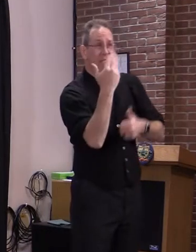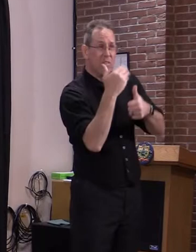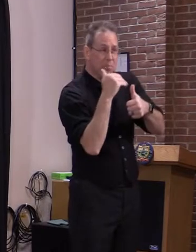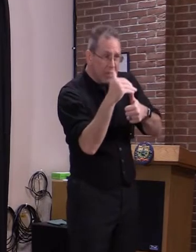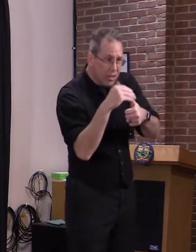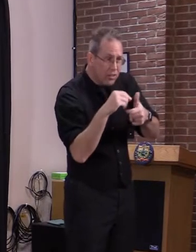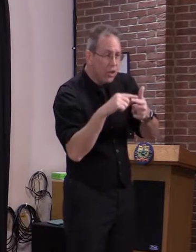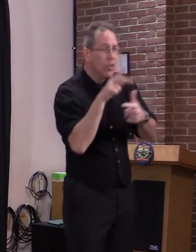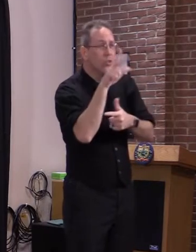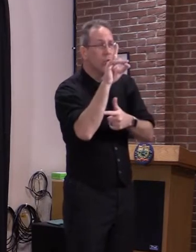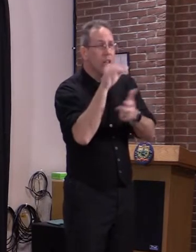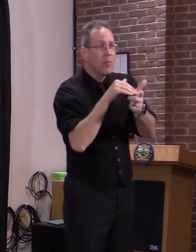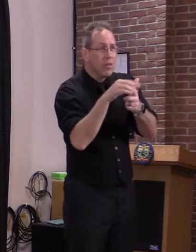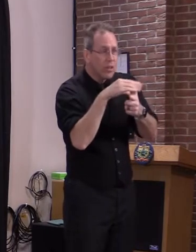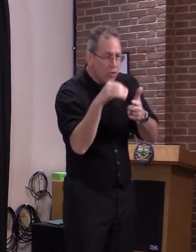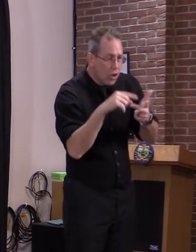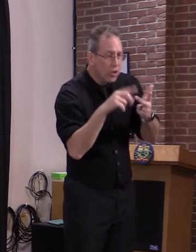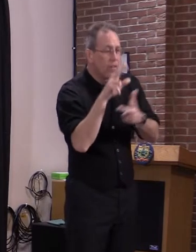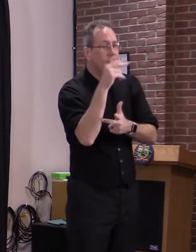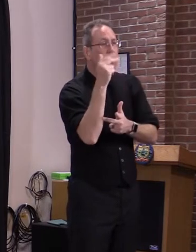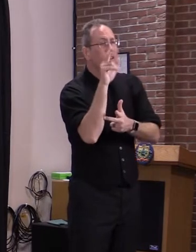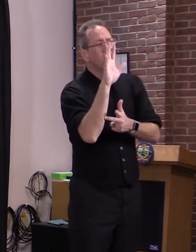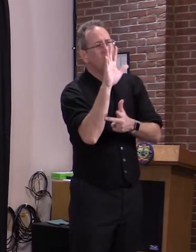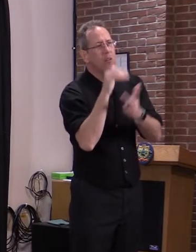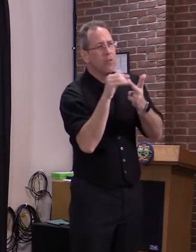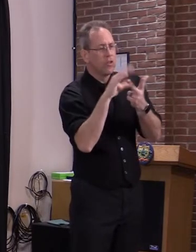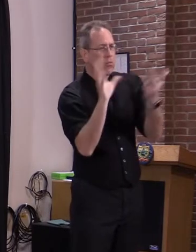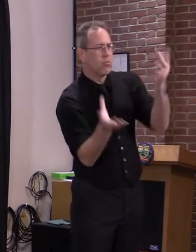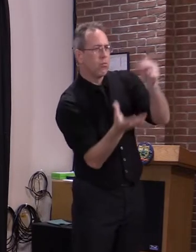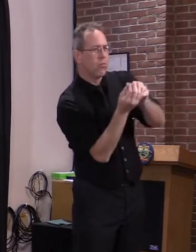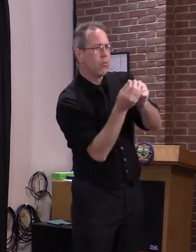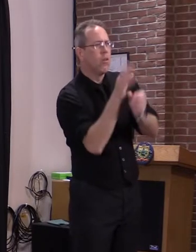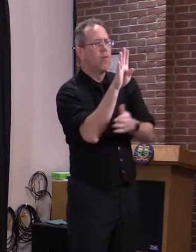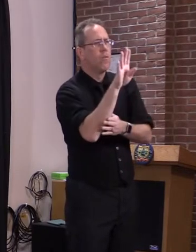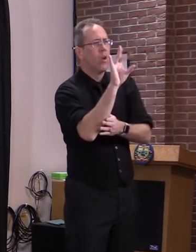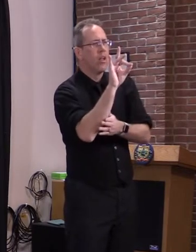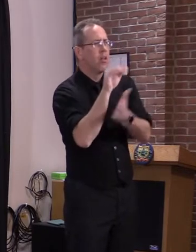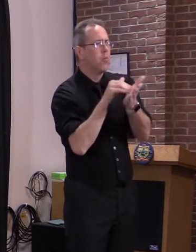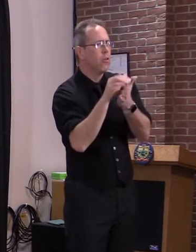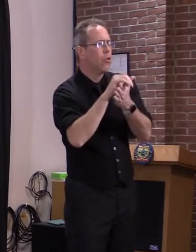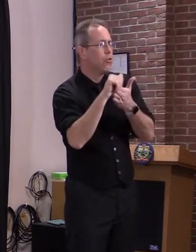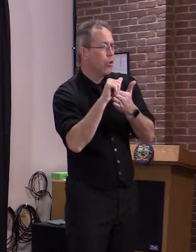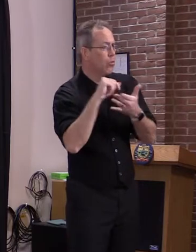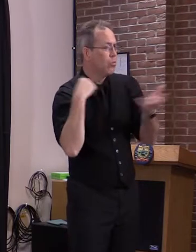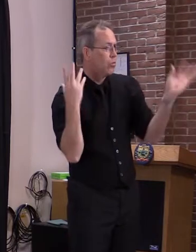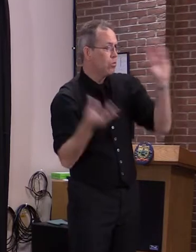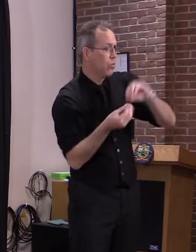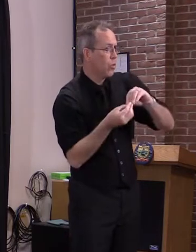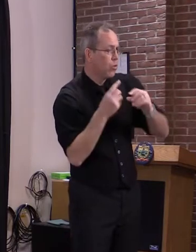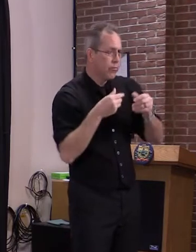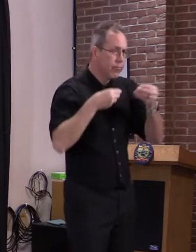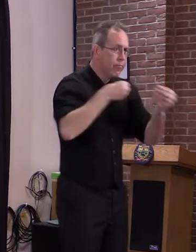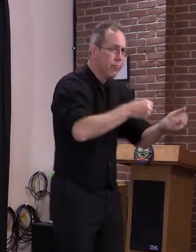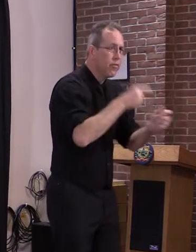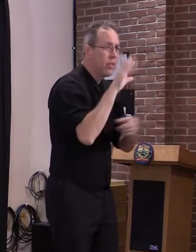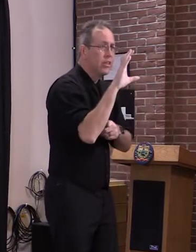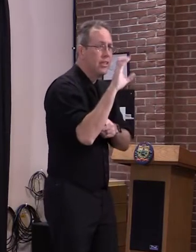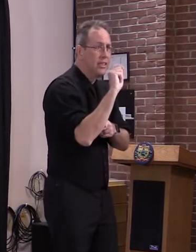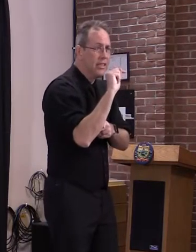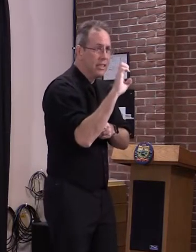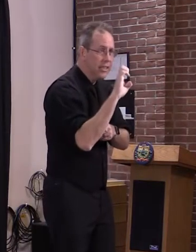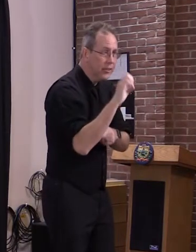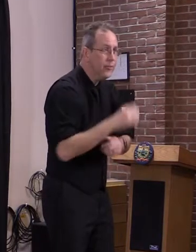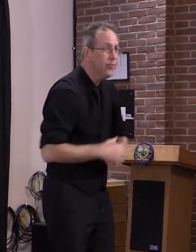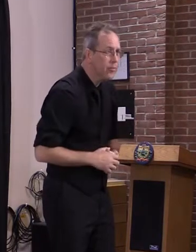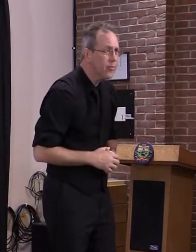$48 million in investment in CTE programs and workforce development. Vermont's workforce needs are perhaps our most critical